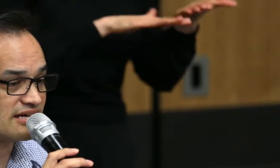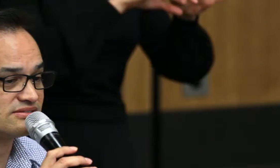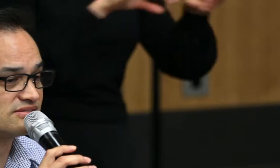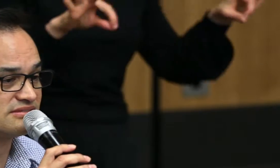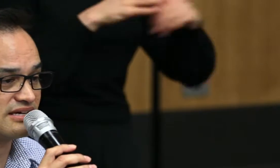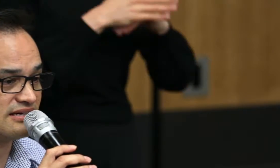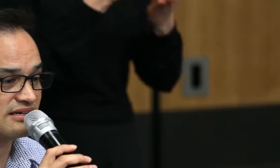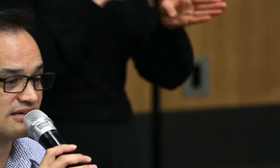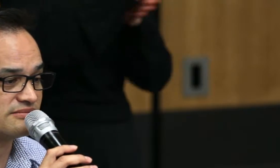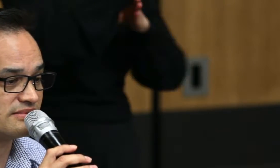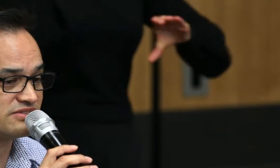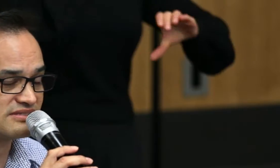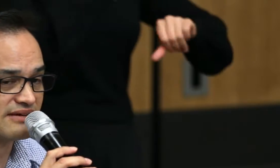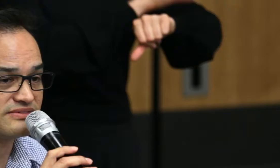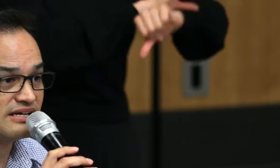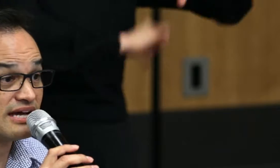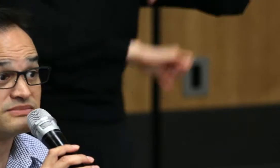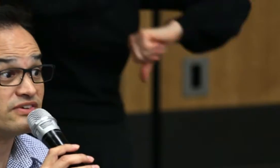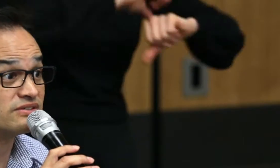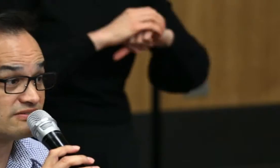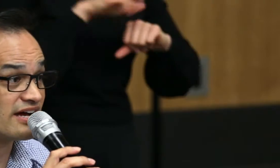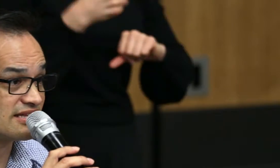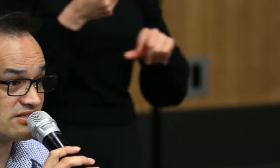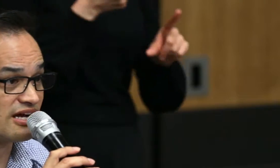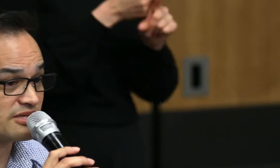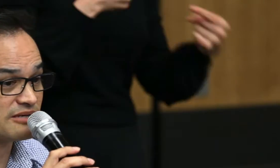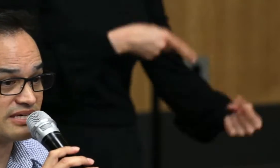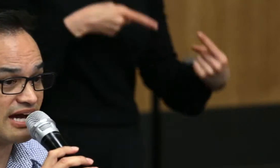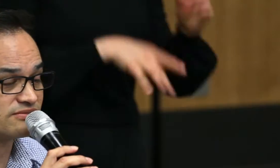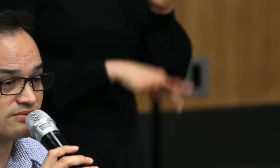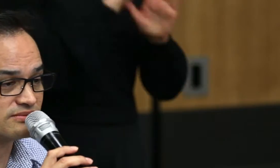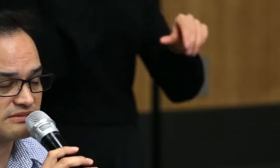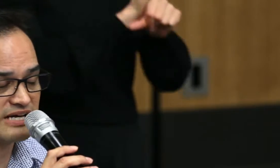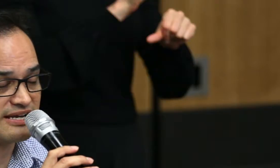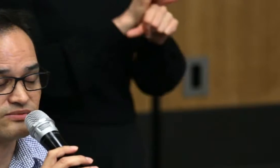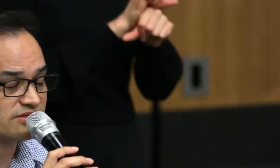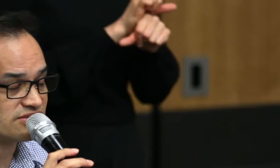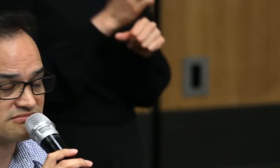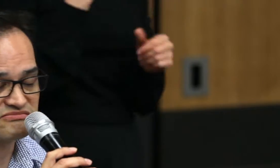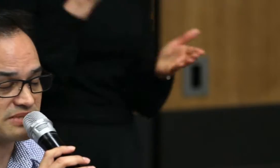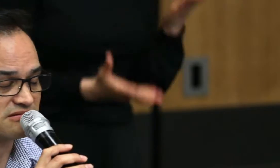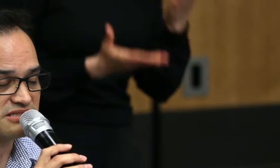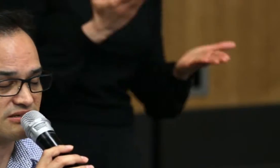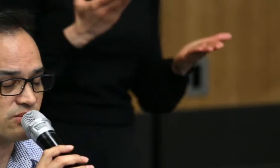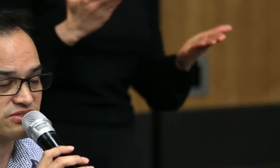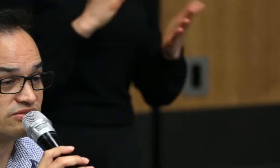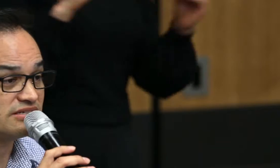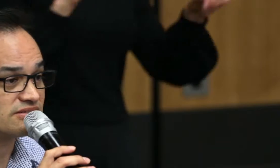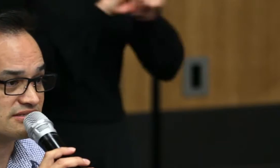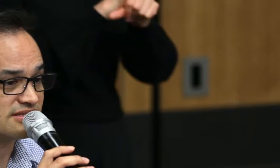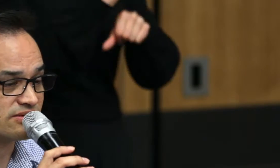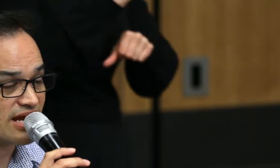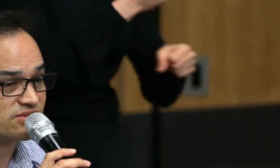computer science. They just have had some difficulty finding that job. They might be out of work about 1 or